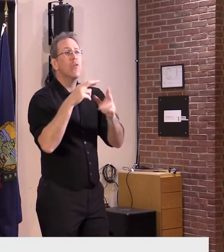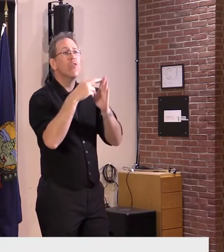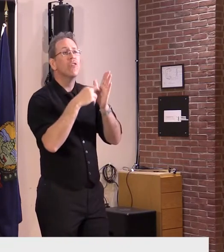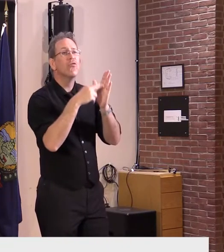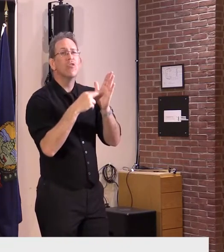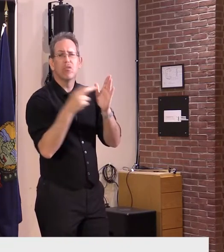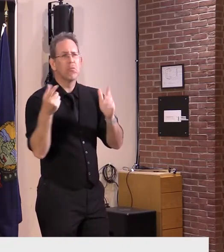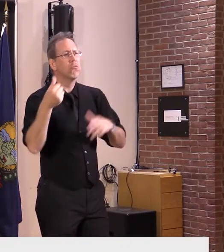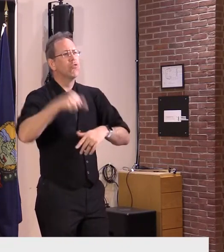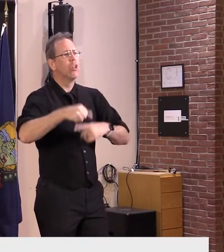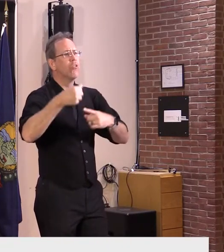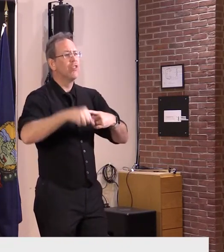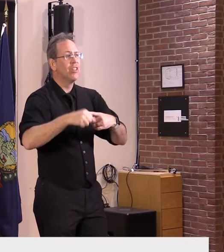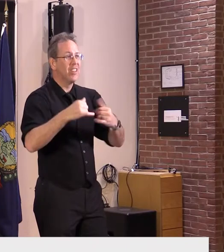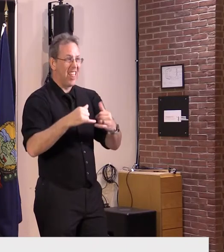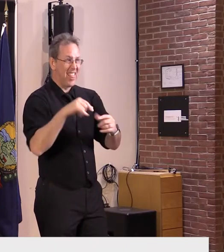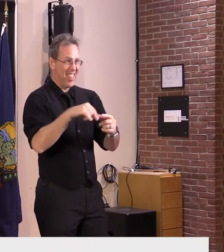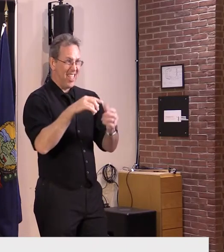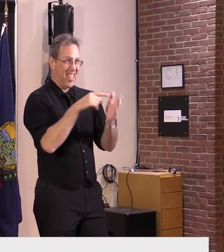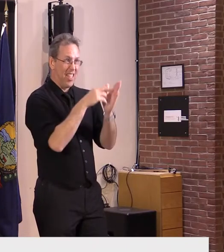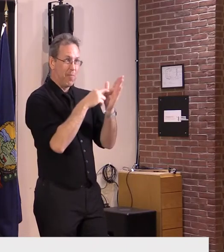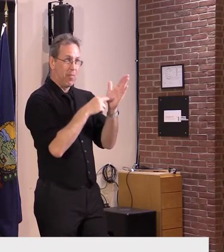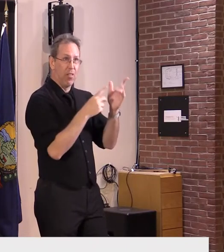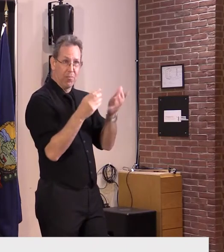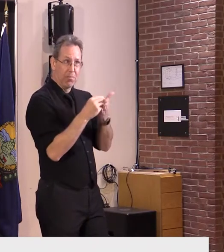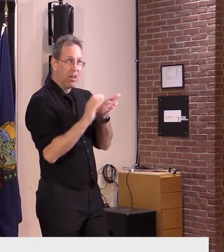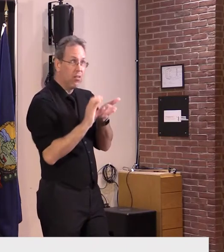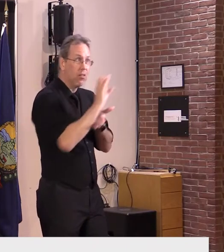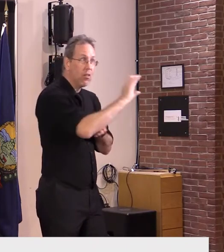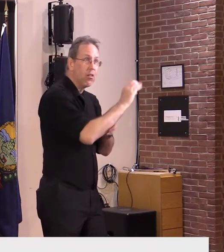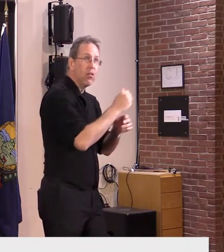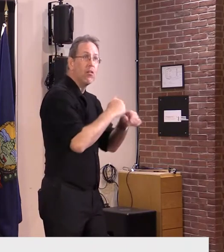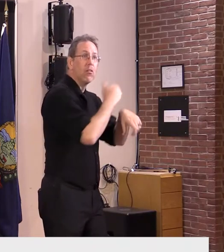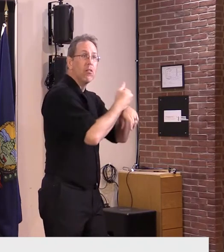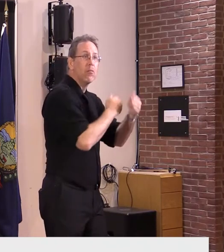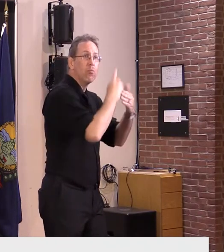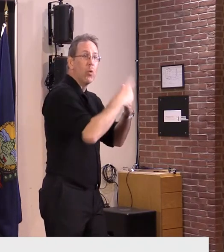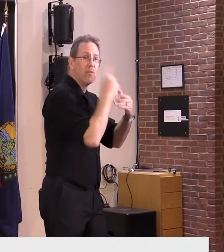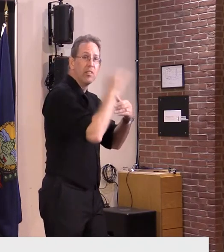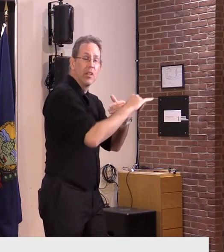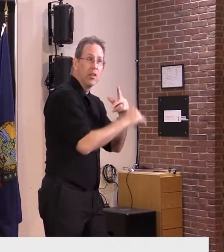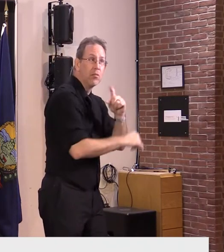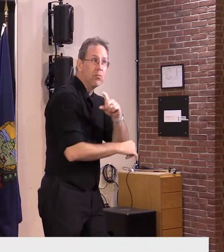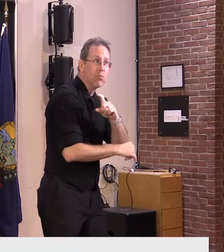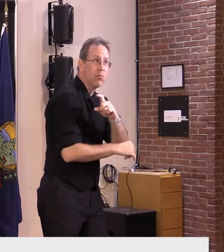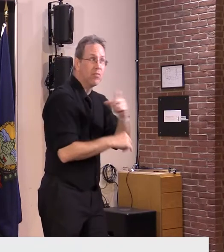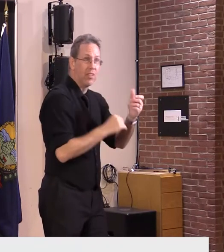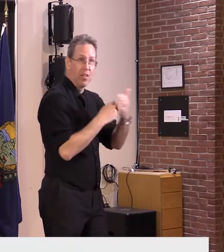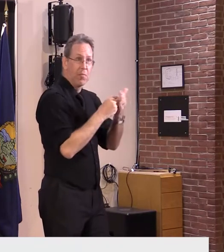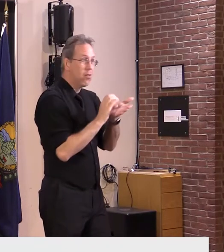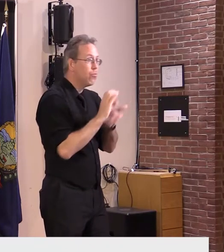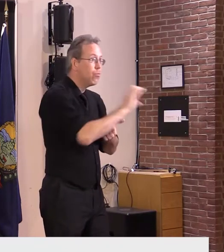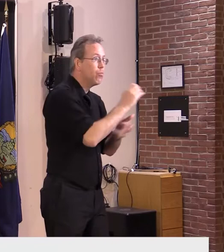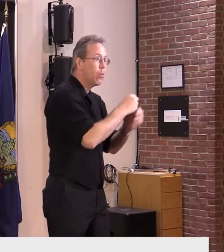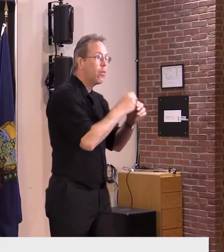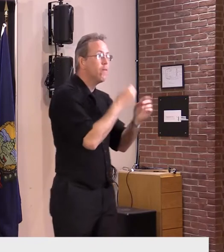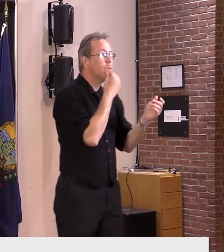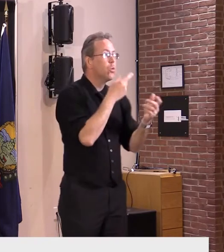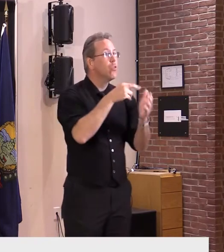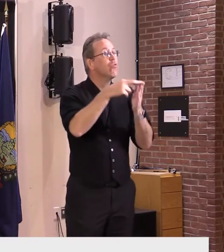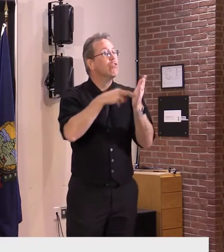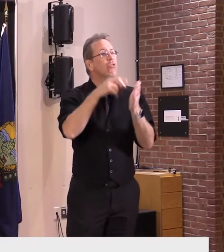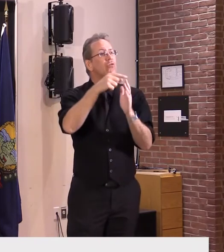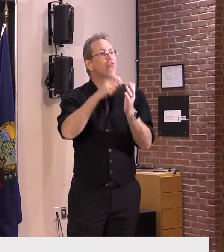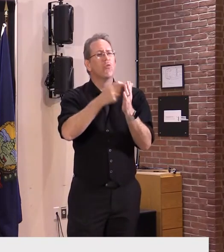paid for the program, and the bill now proposes to go forward with the program without the mechanism to pay for it. So I wonder if you have a